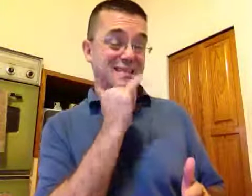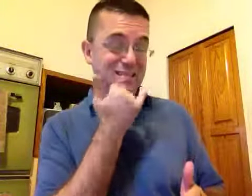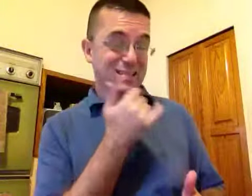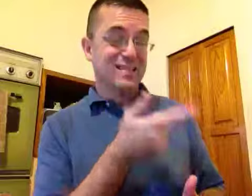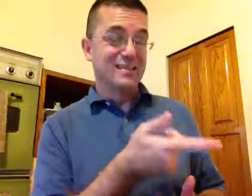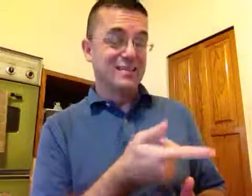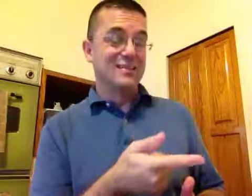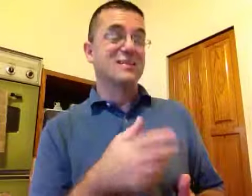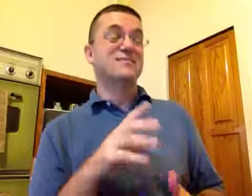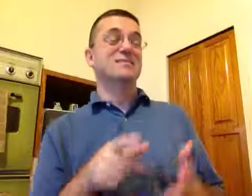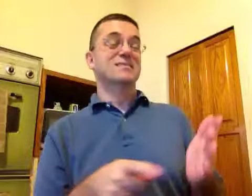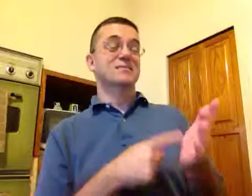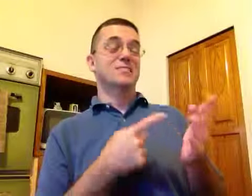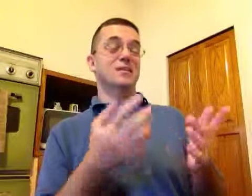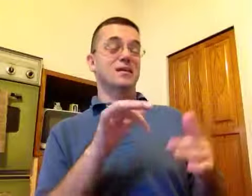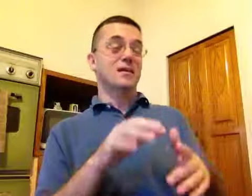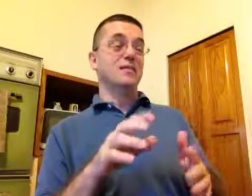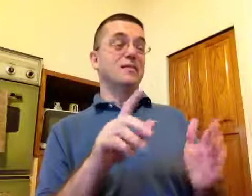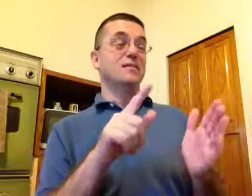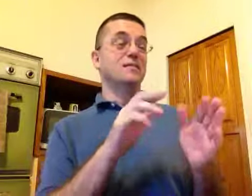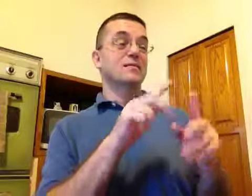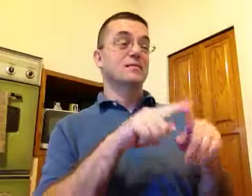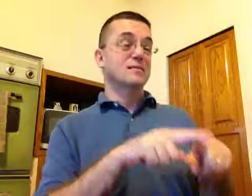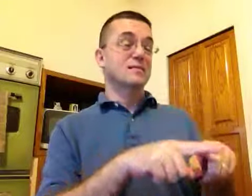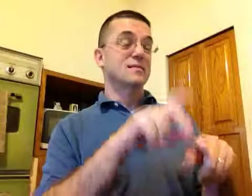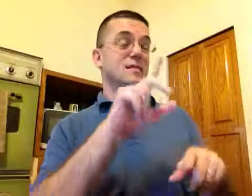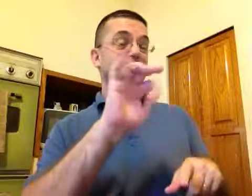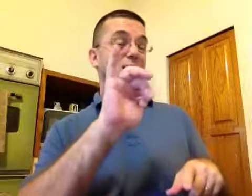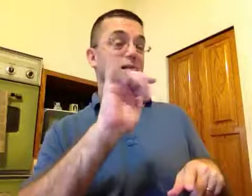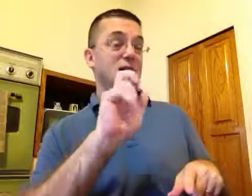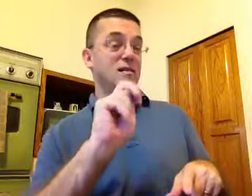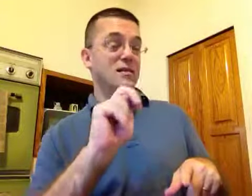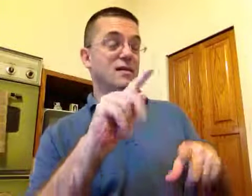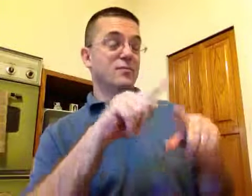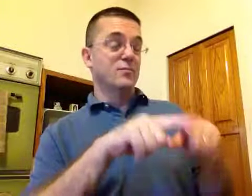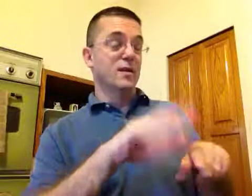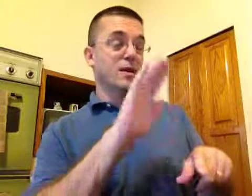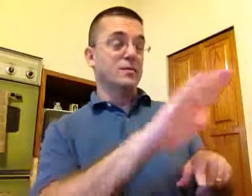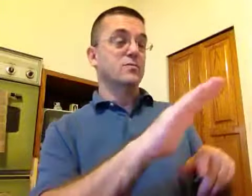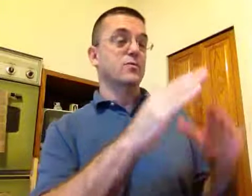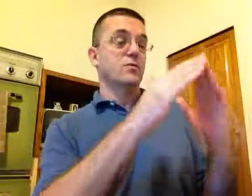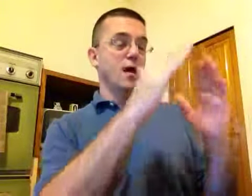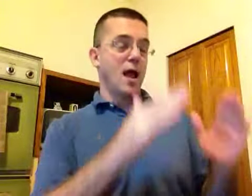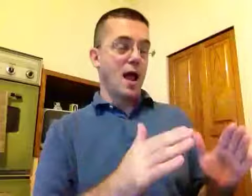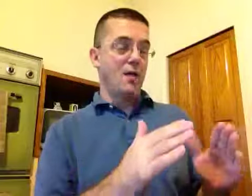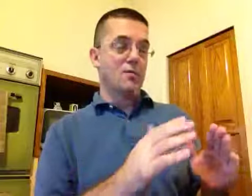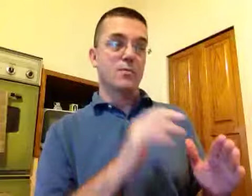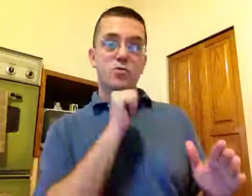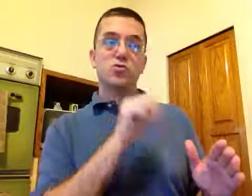like that, the lien is going to be against their house because you don't own the house